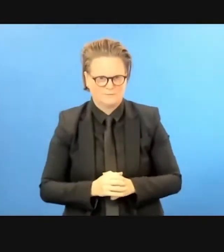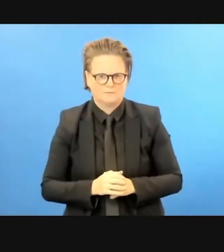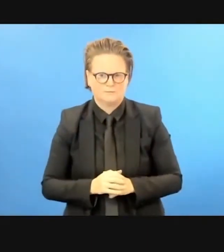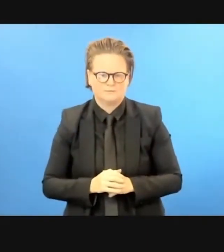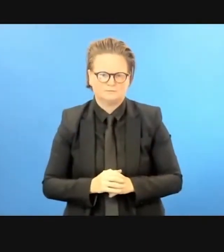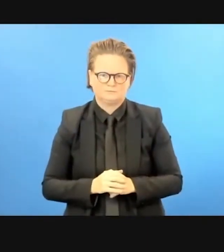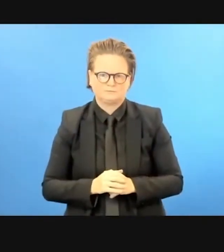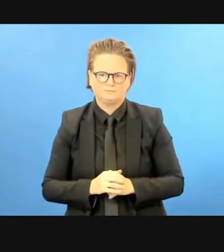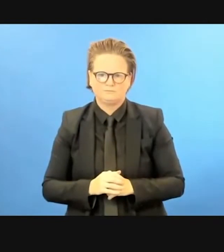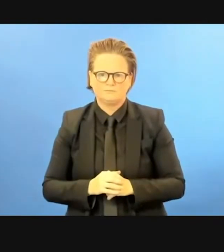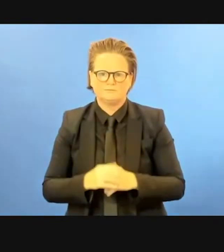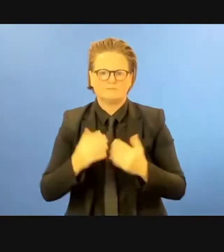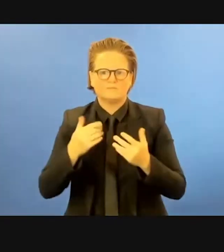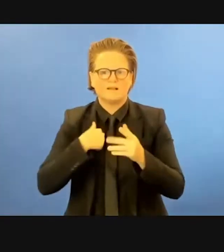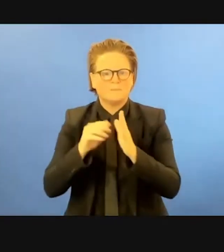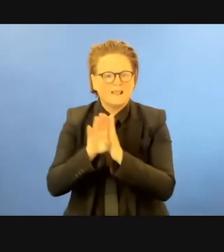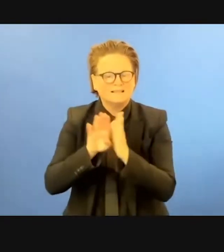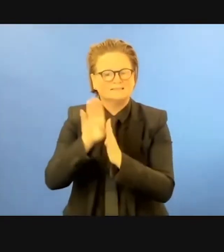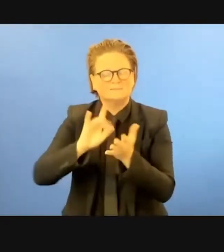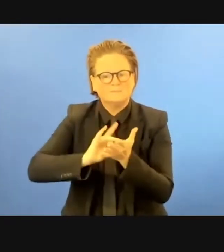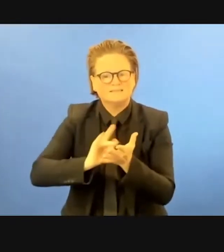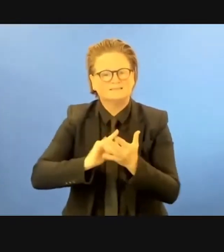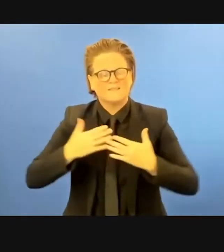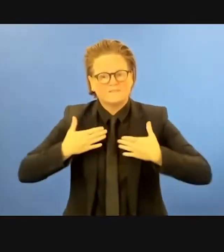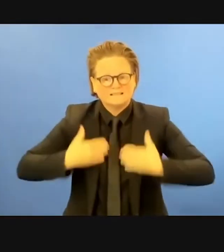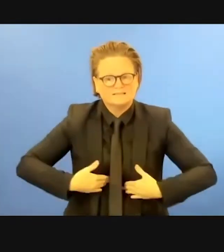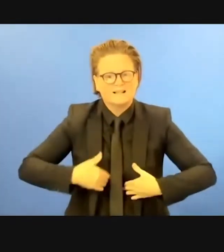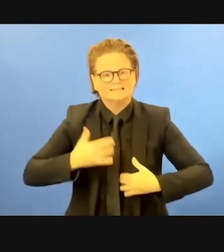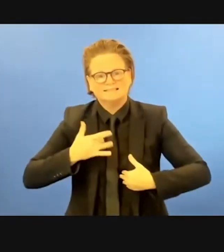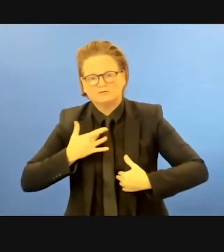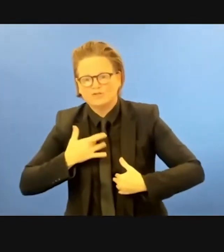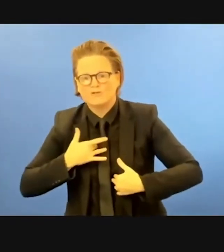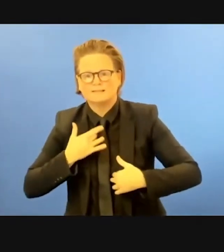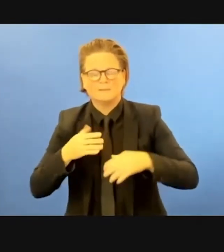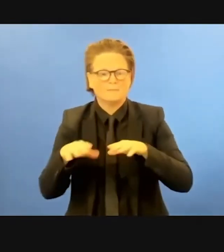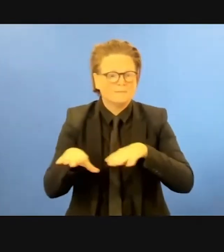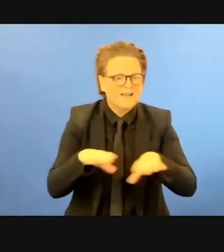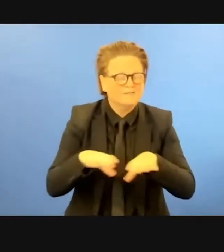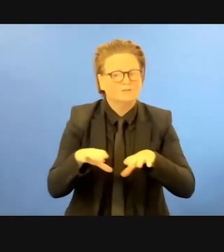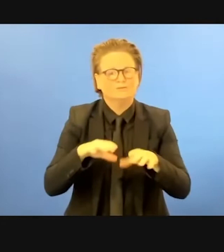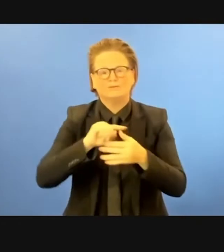medical, physical, sensory, or behavioral health disabilities.